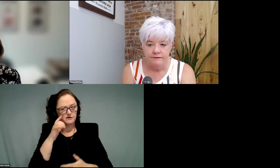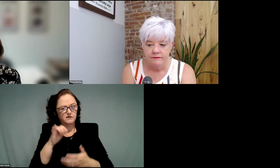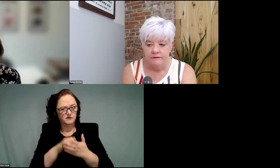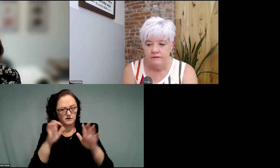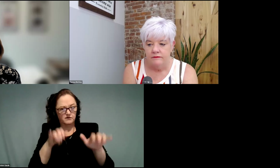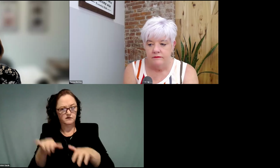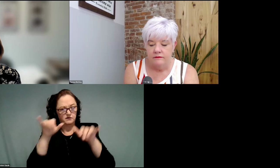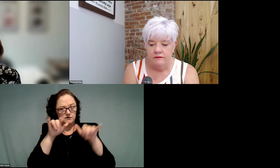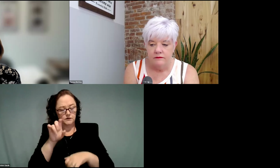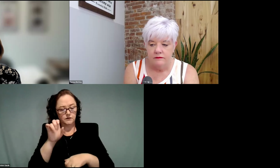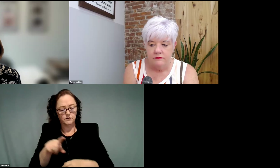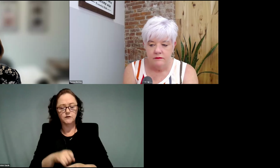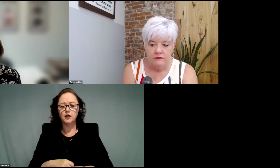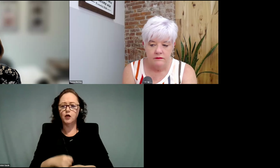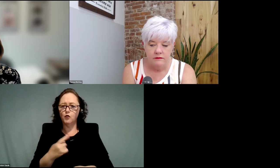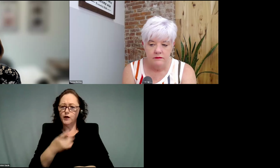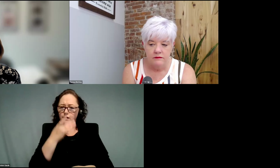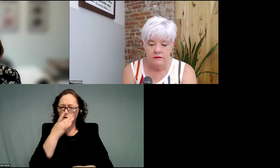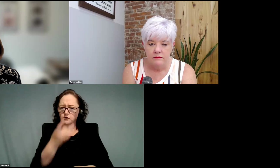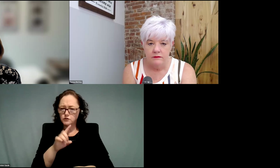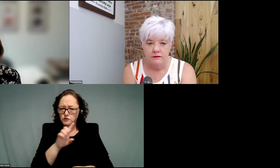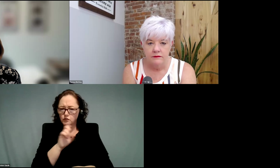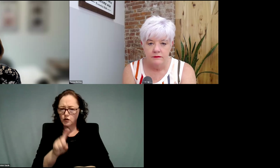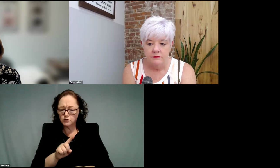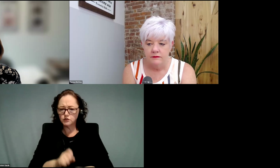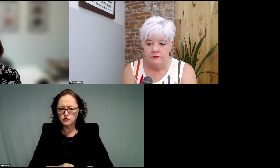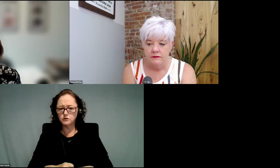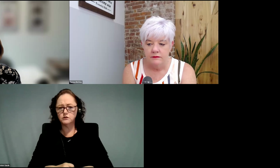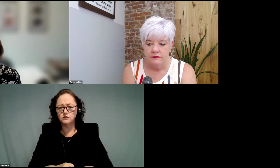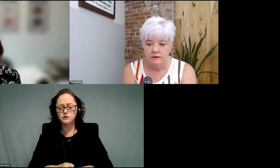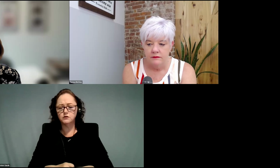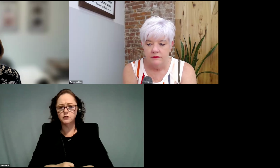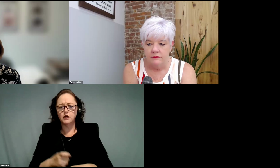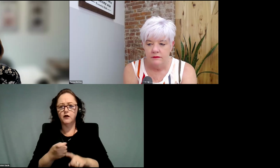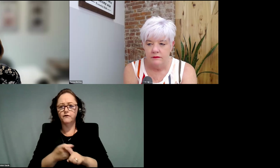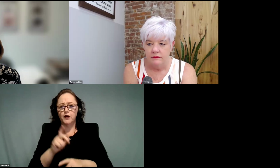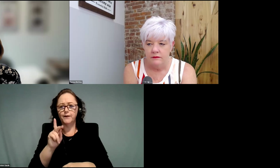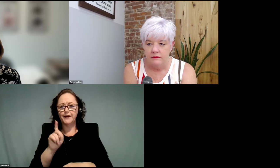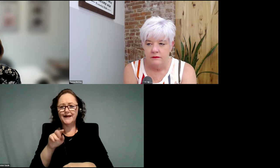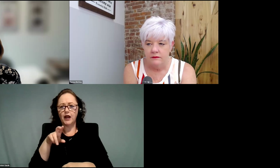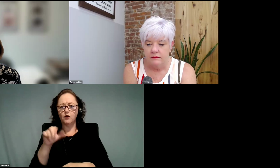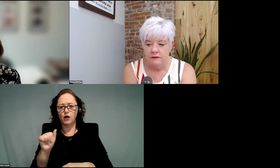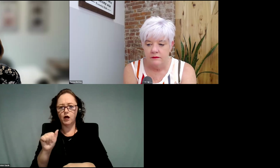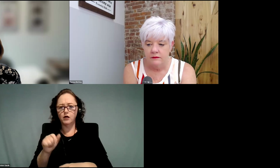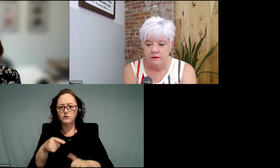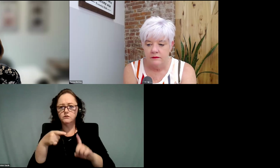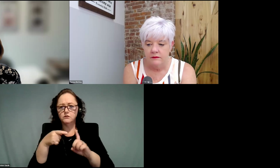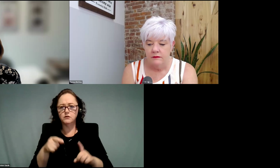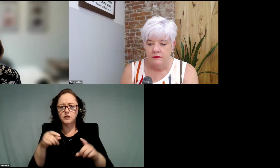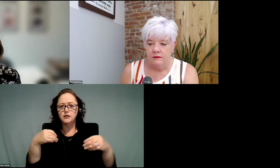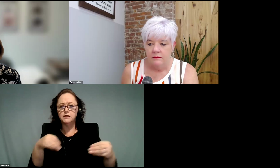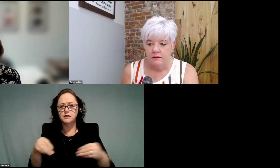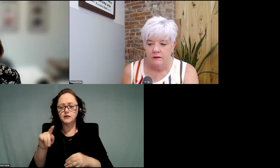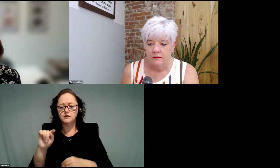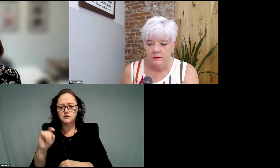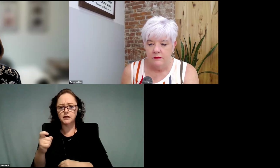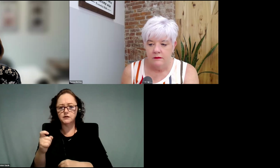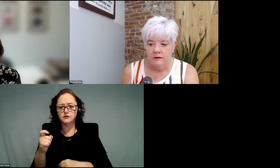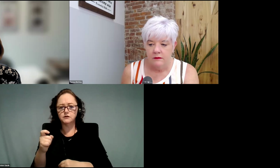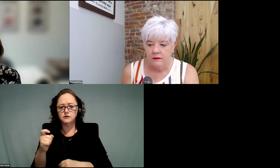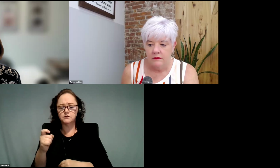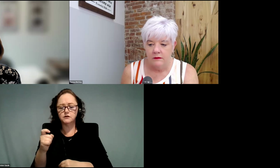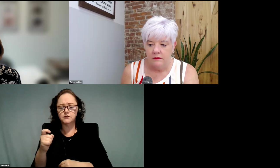interesting question in the chat here from Kara about sales tax on, I guess what we